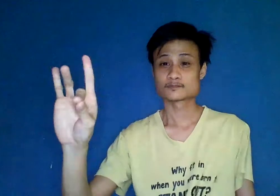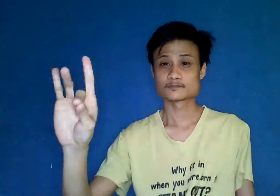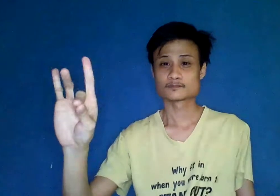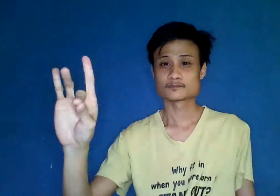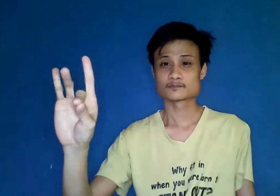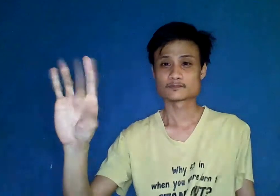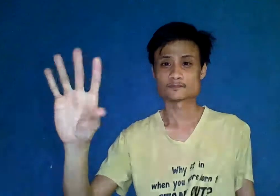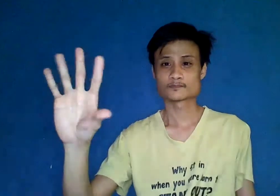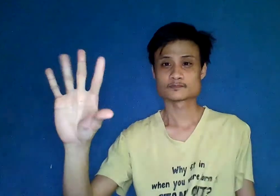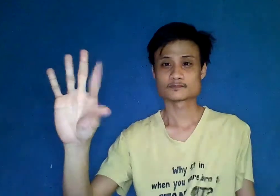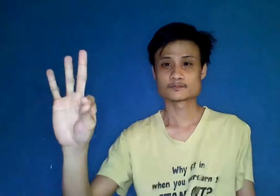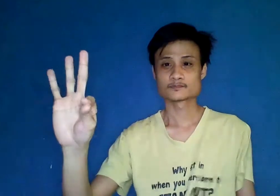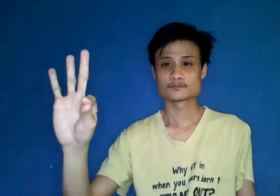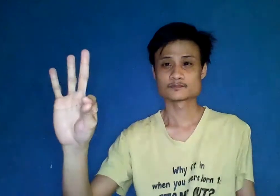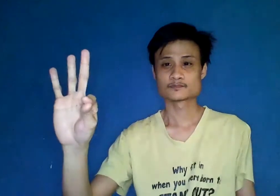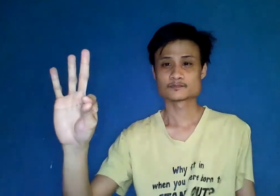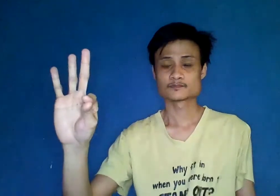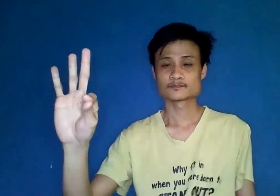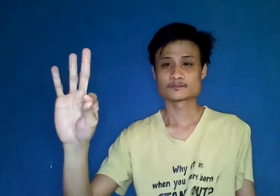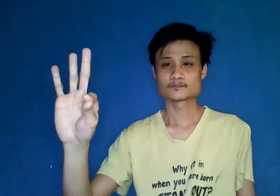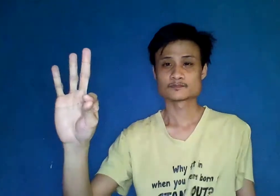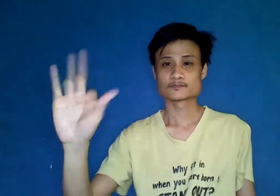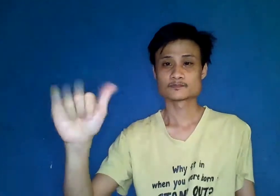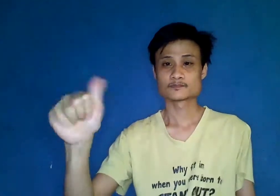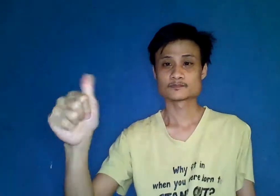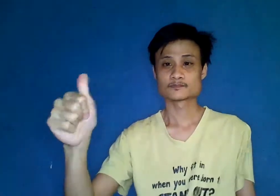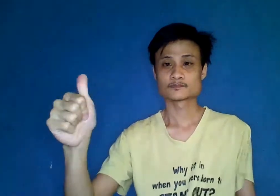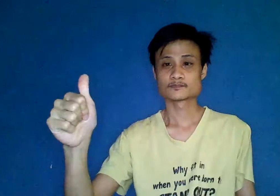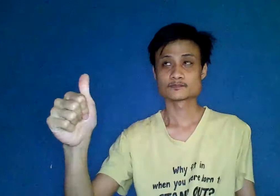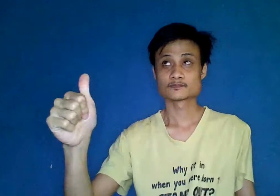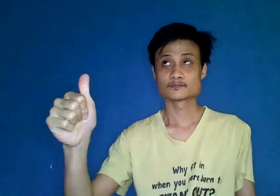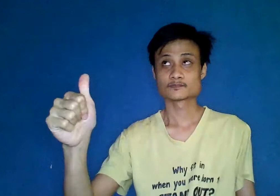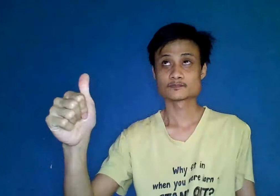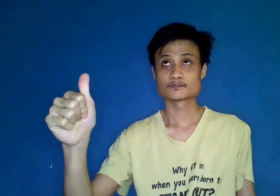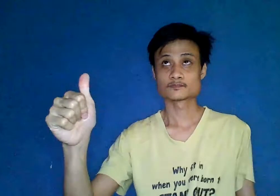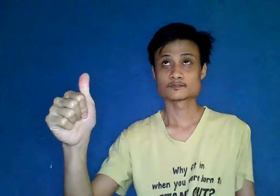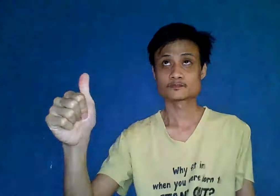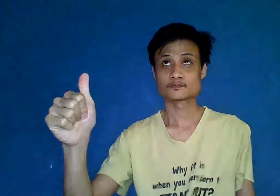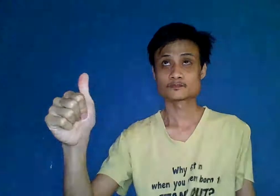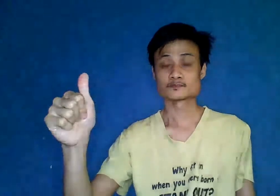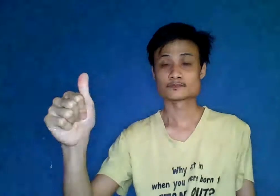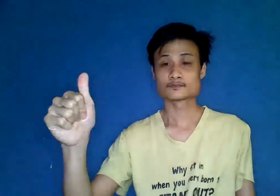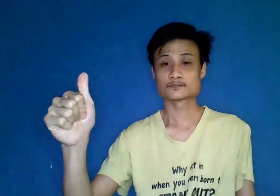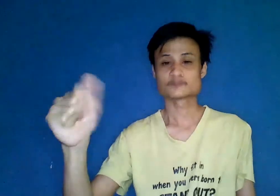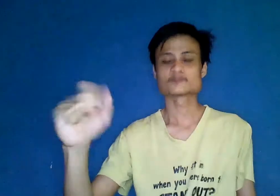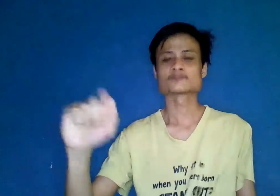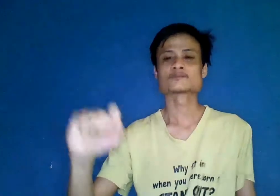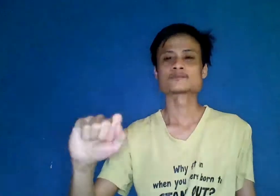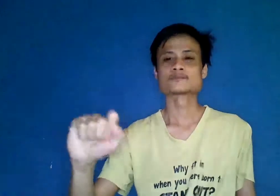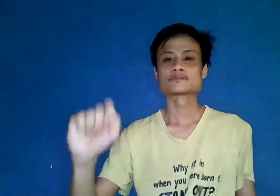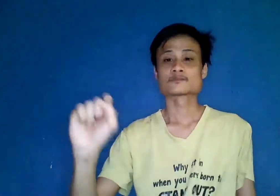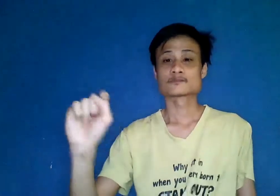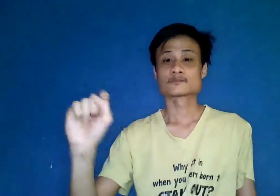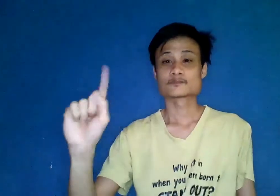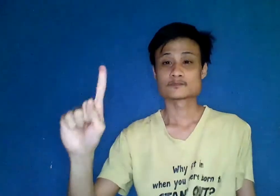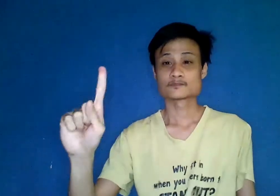was bullish on the September 2020 update. As the update coverage we are going is getting less, it just means